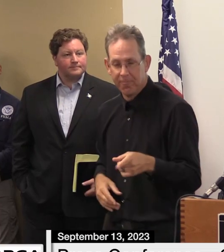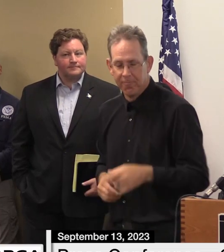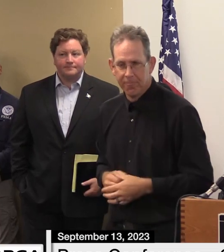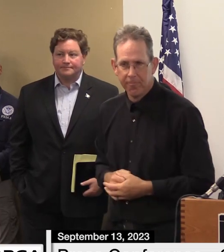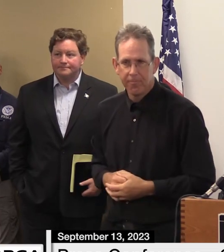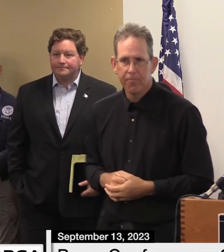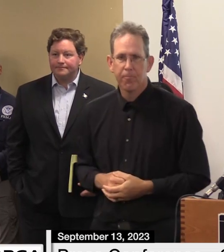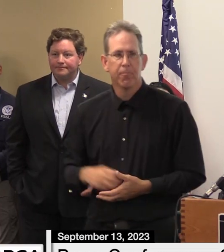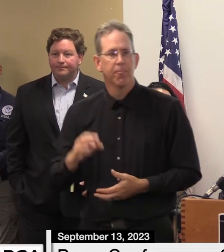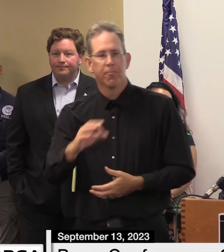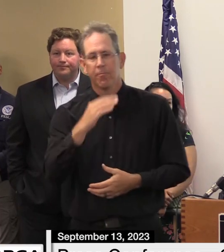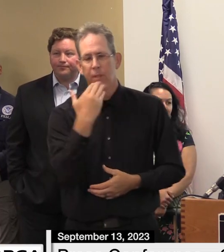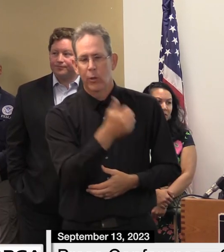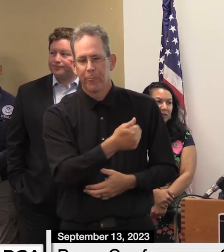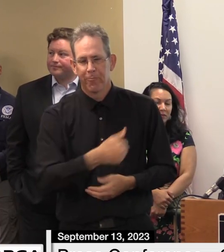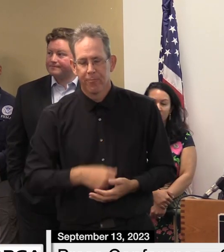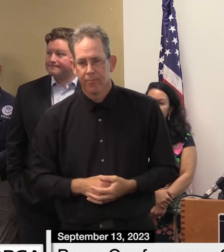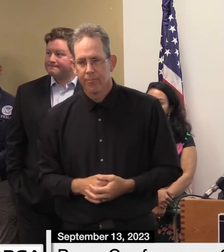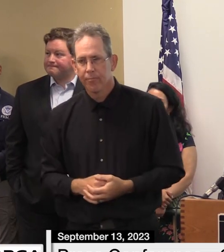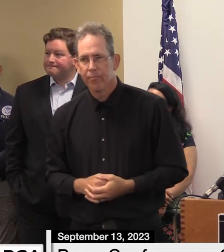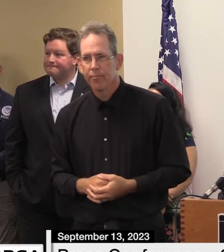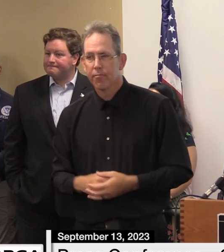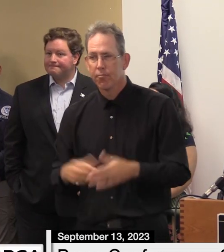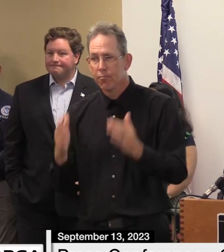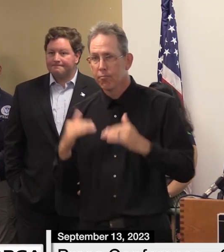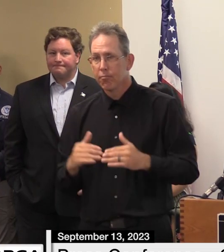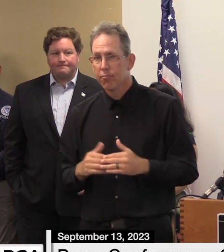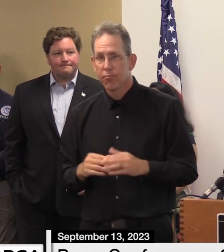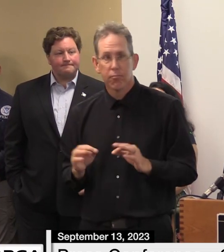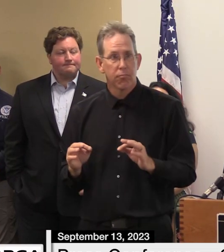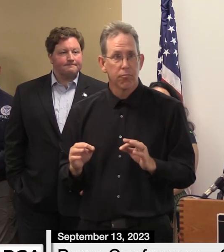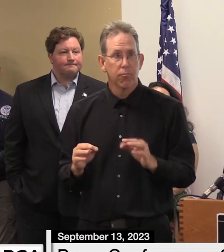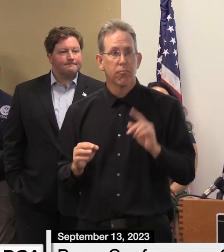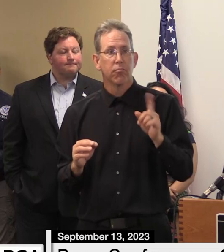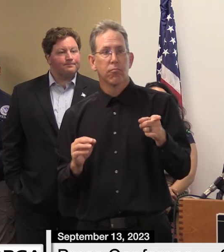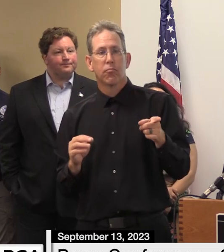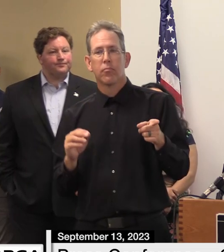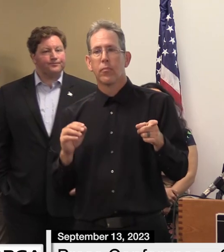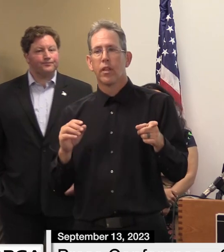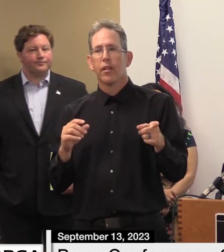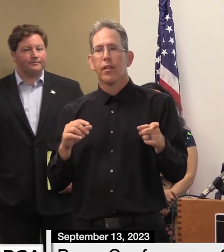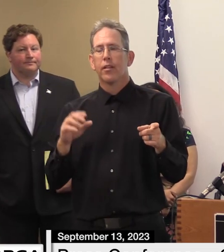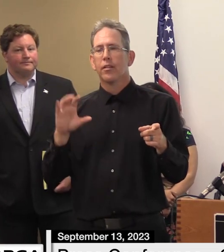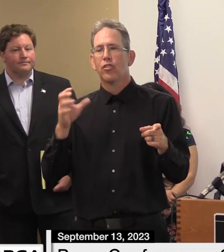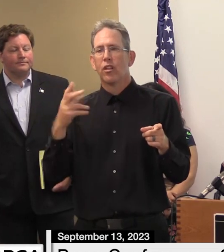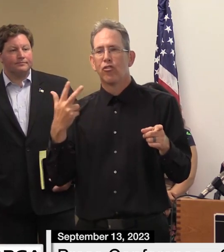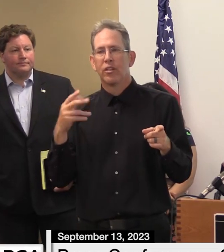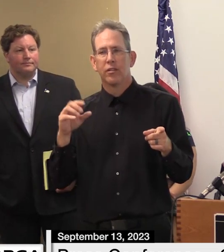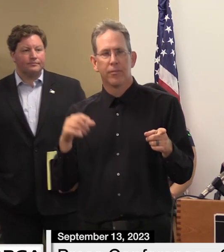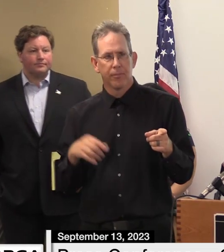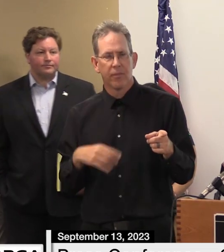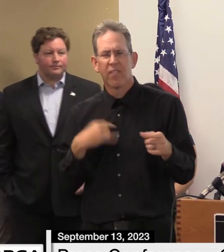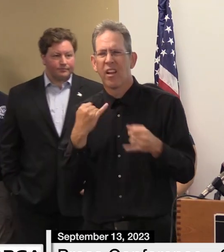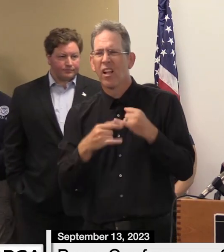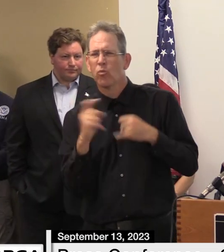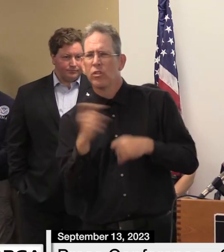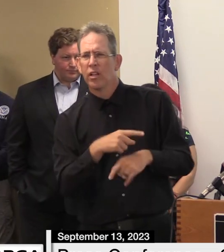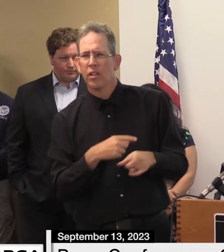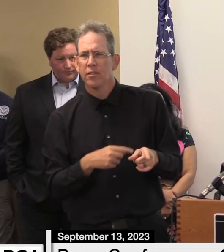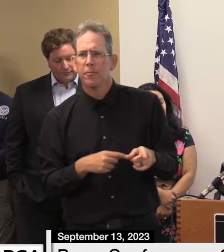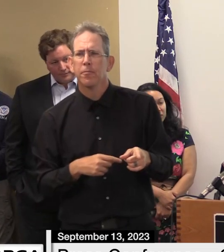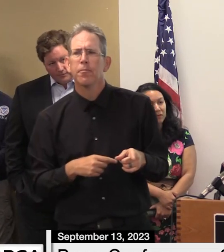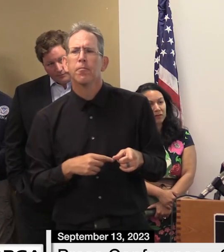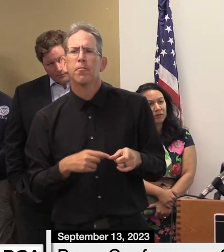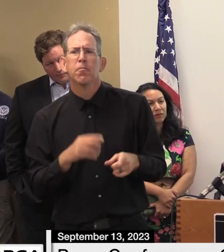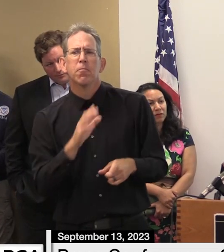Thank you. Appreciate it. To the room. Off of that last question, Governor, you and your team have been pushing for